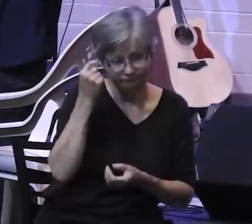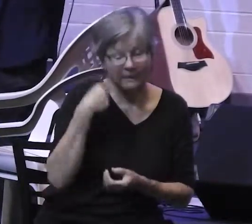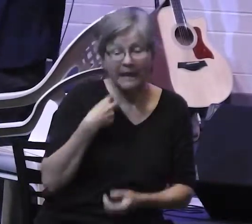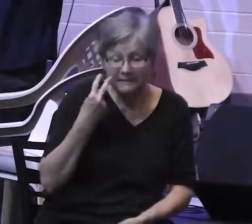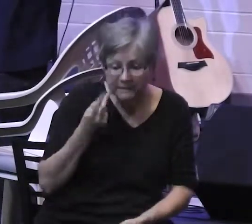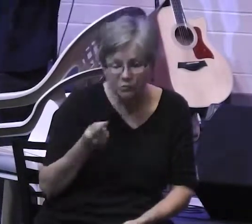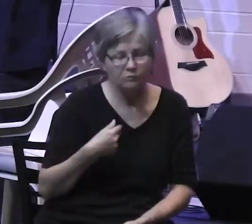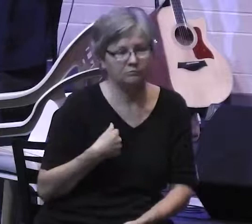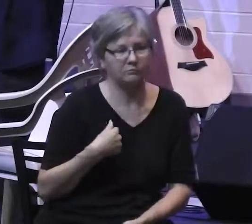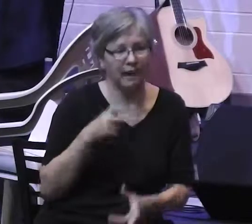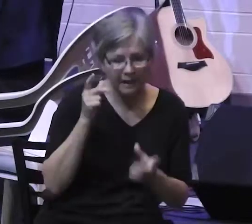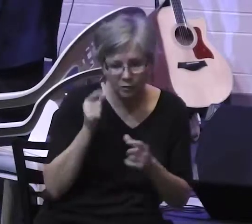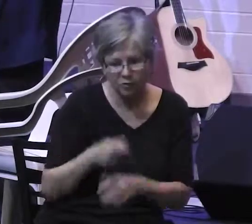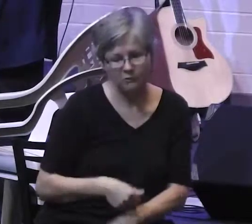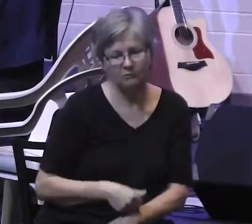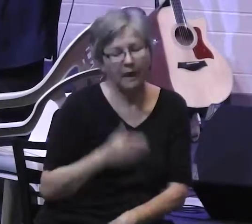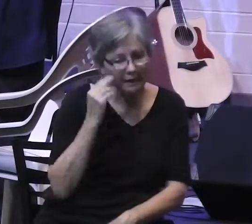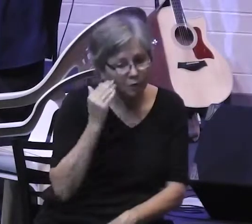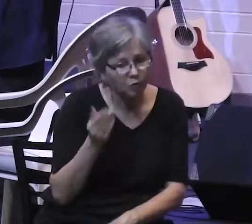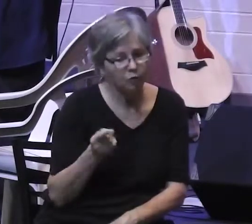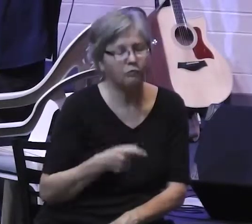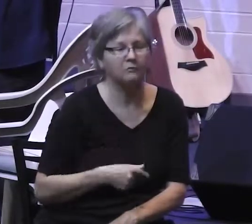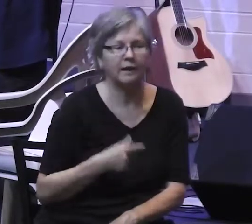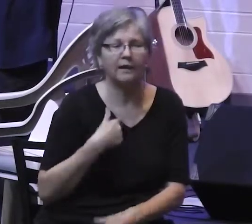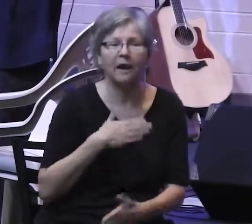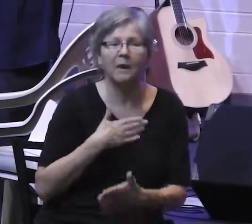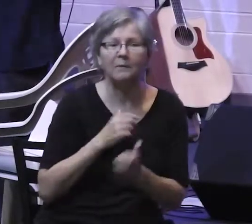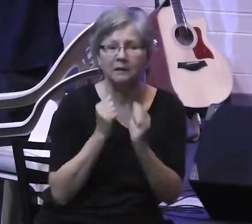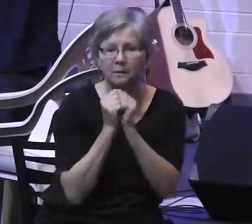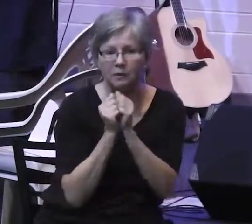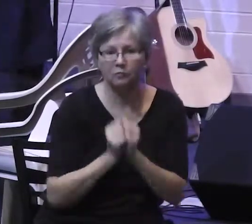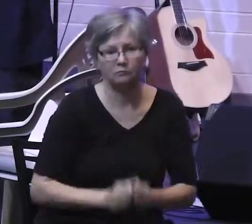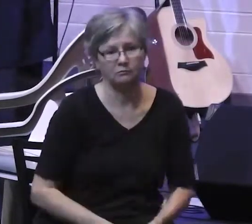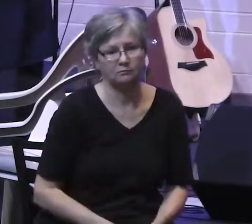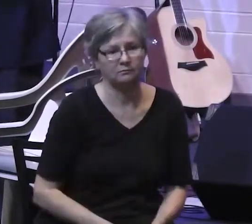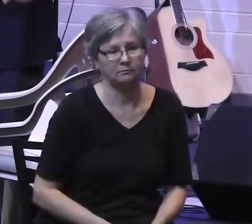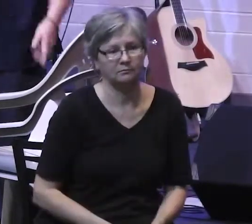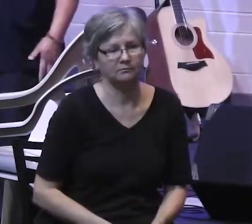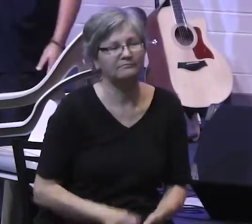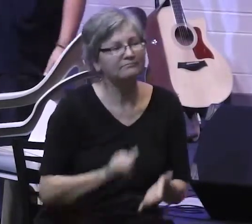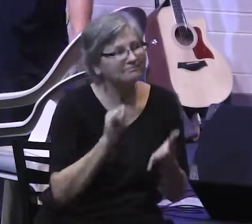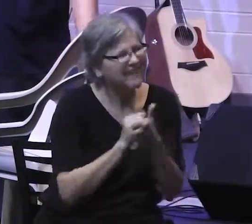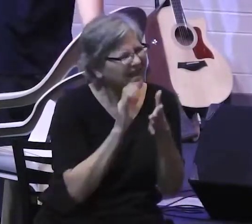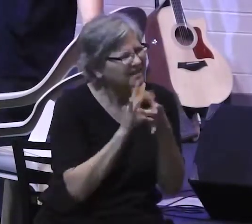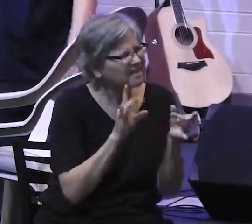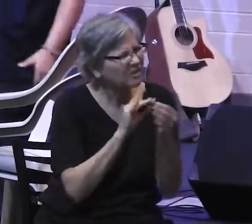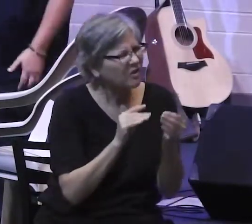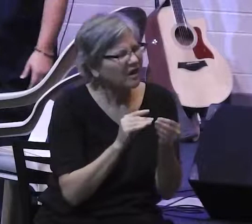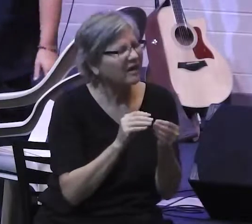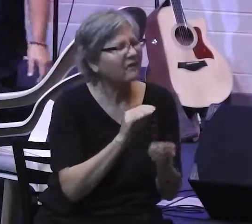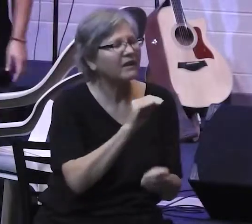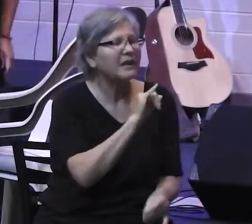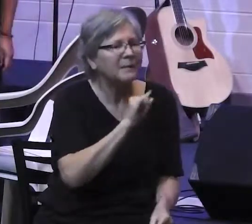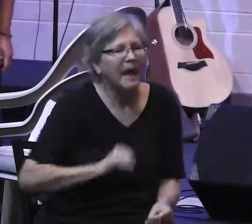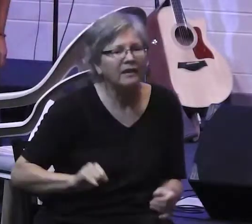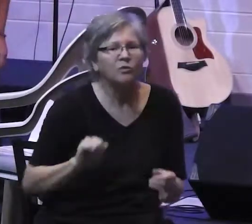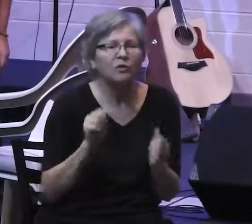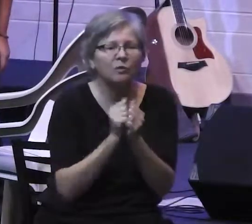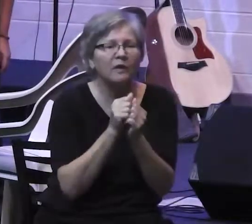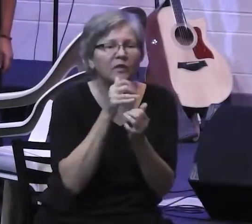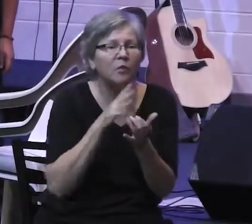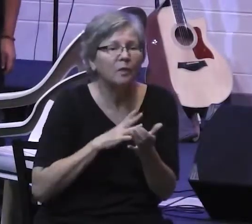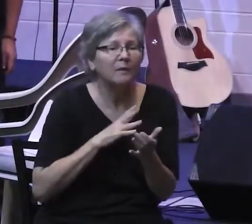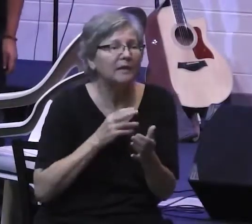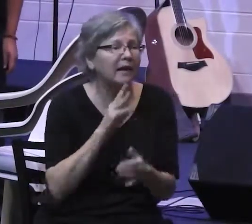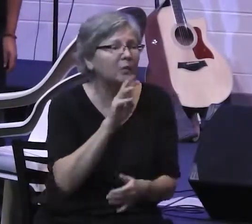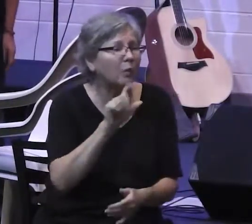know you, and actually I'm quite glad to be with you. And that's the story of Emmanuel and the woman at the well, and it goes on and on, isn't it?